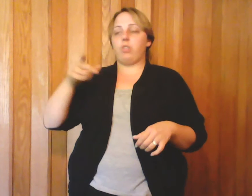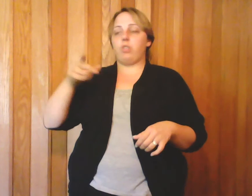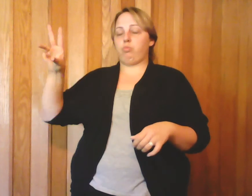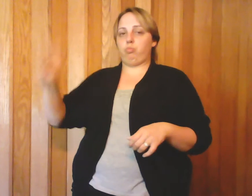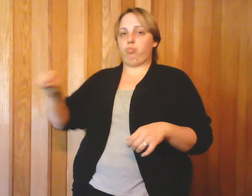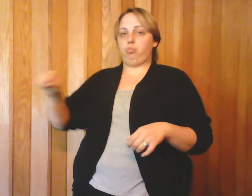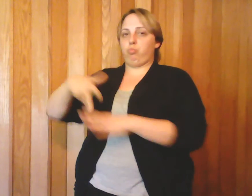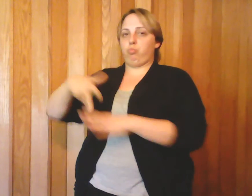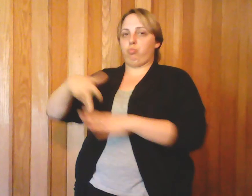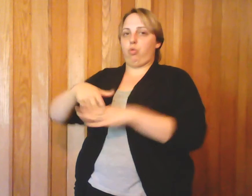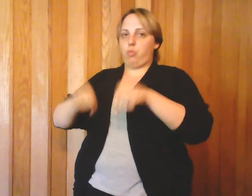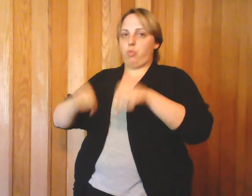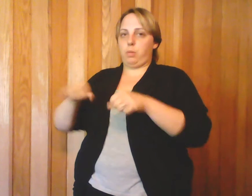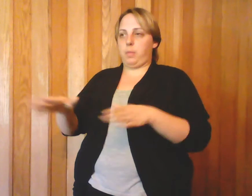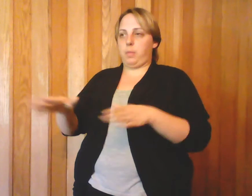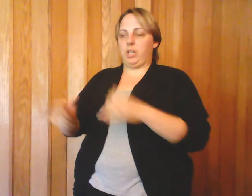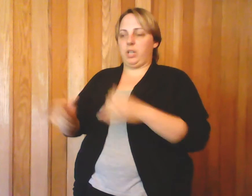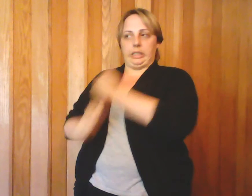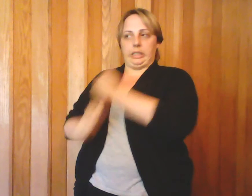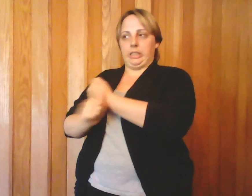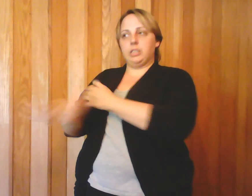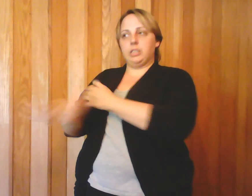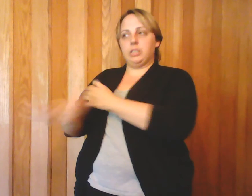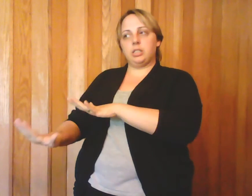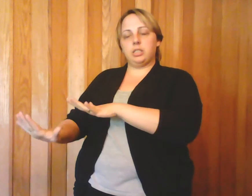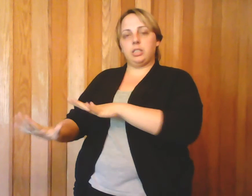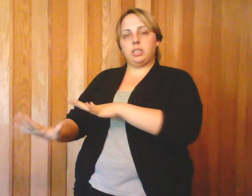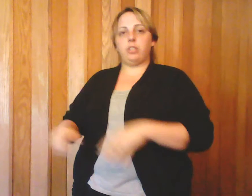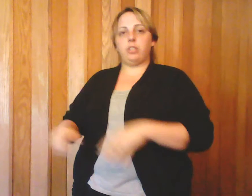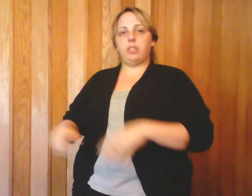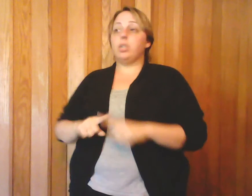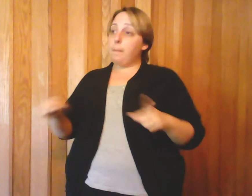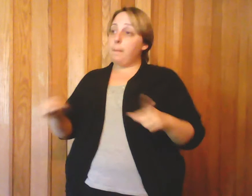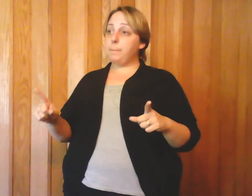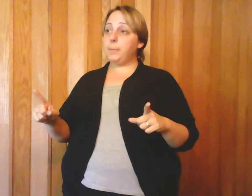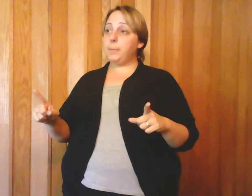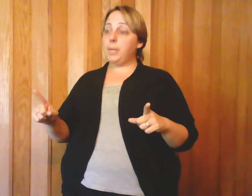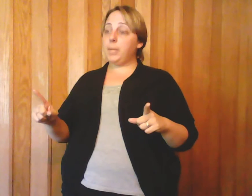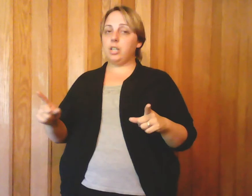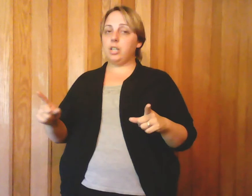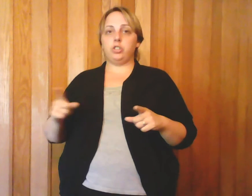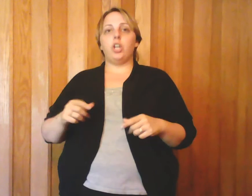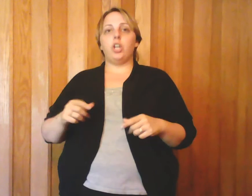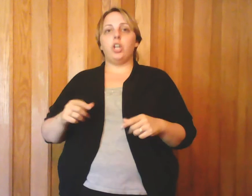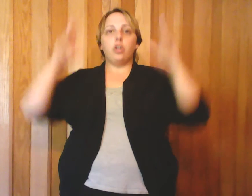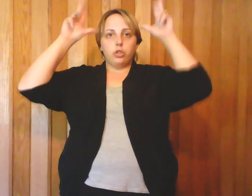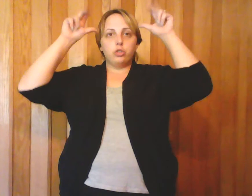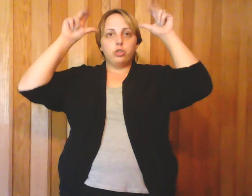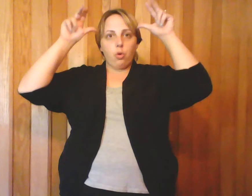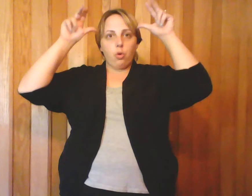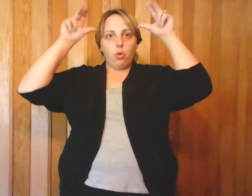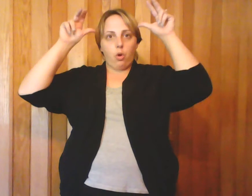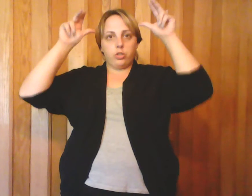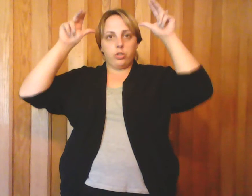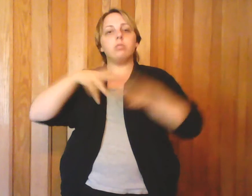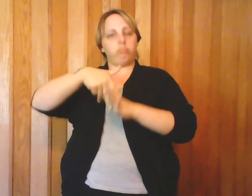of her ankles, and the horse, of course, broke more than that and had to be put down. But the doctors told my grandmother she would never walk again. And she was only 16